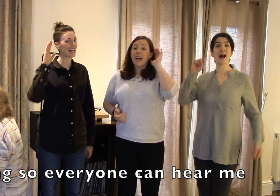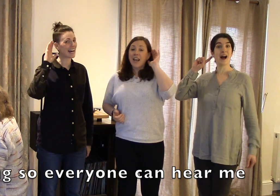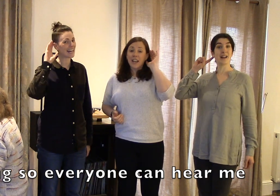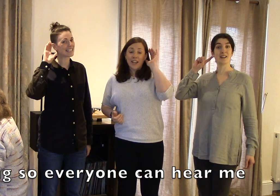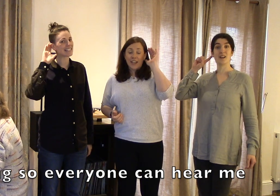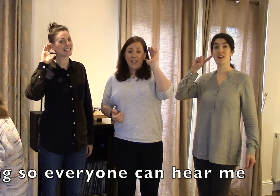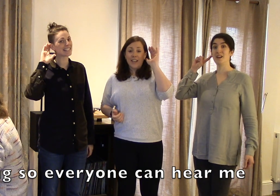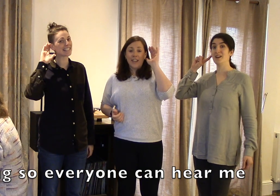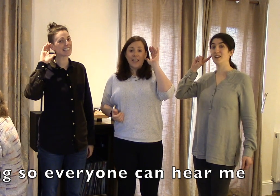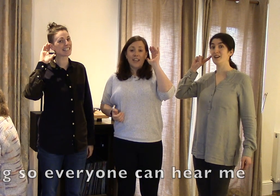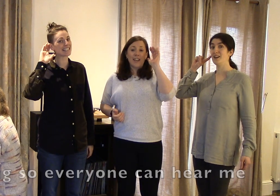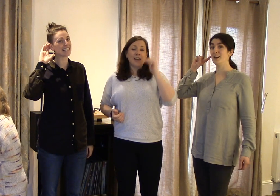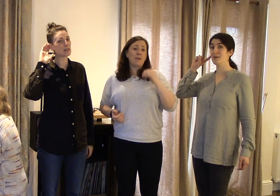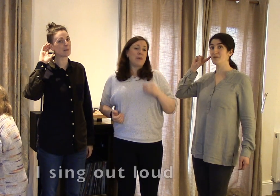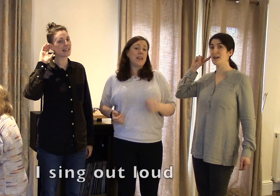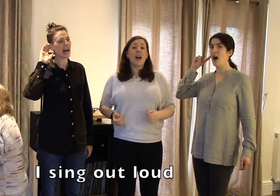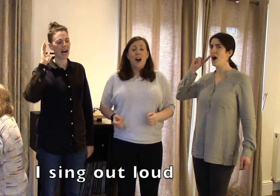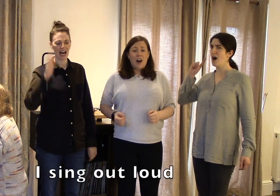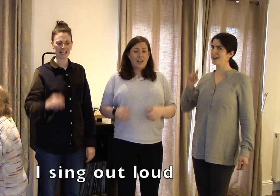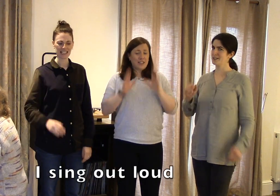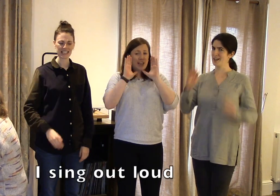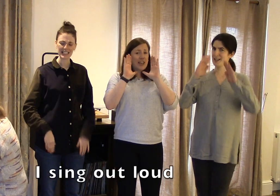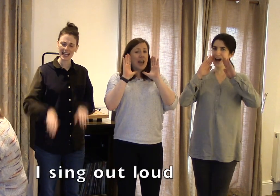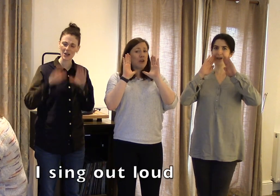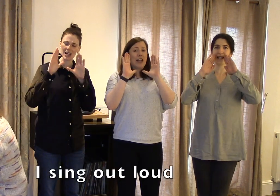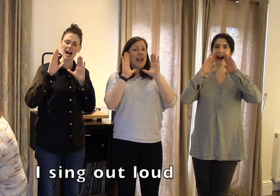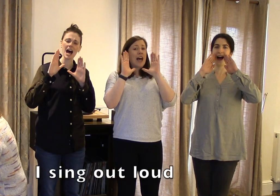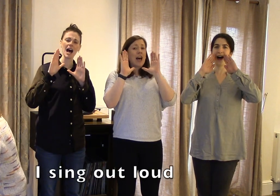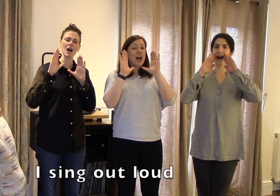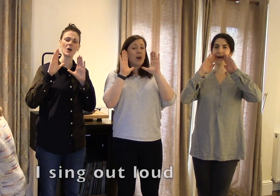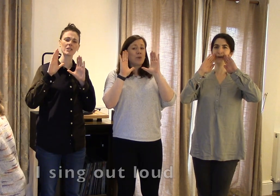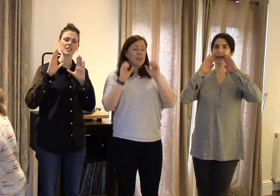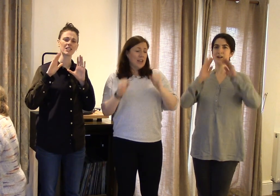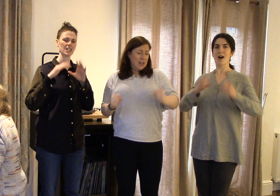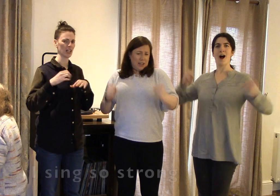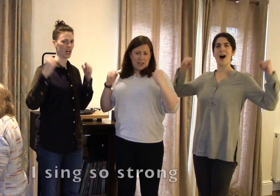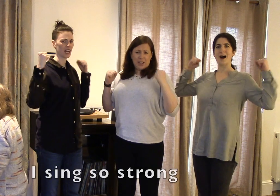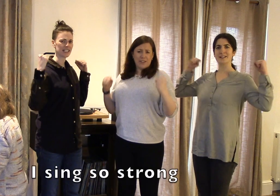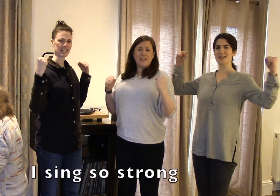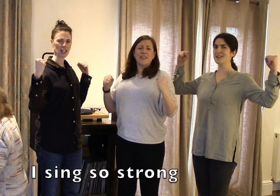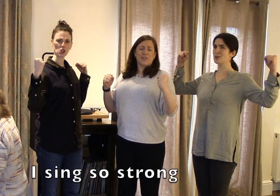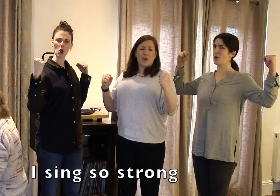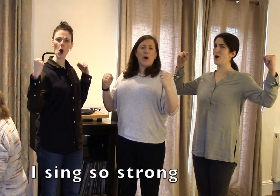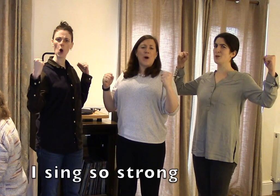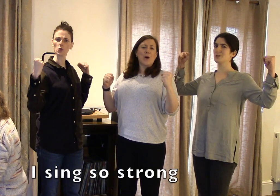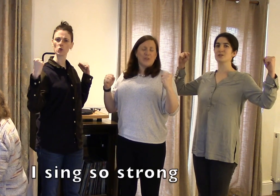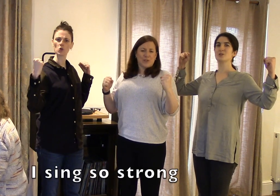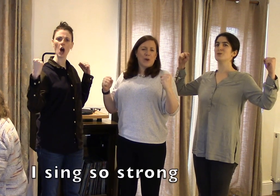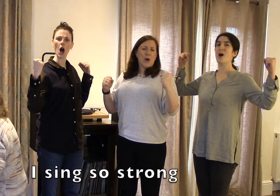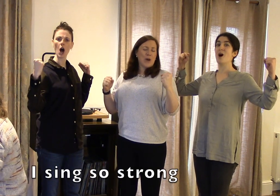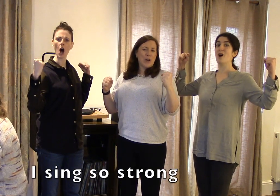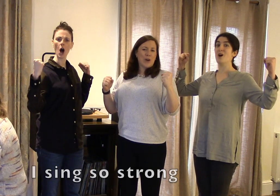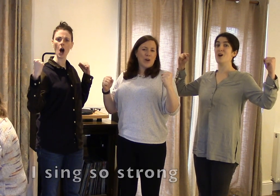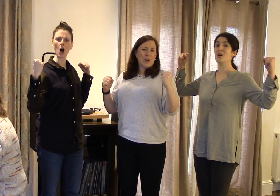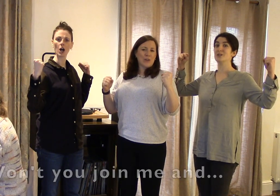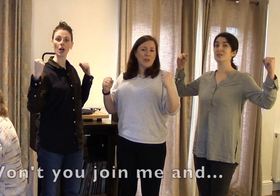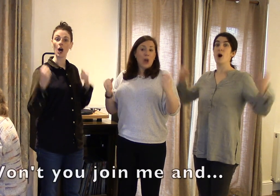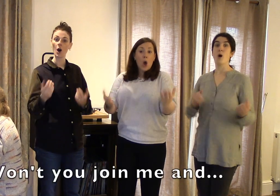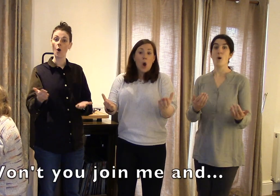can hear me. I sing out loud. I sing so strong.